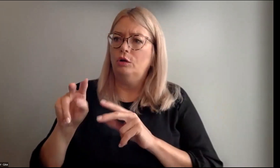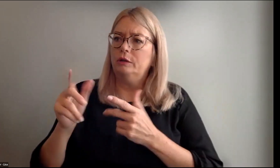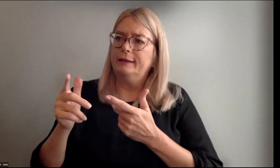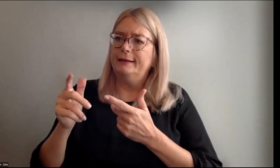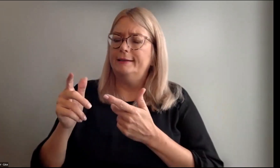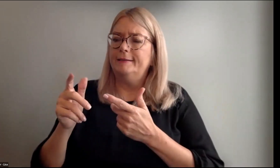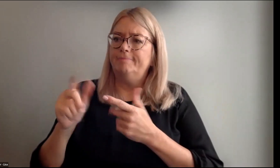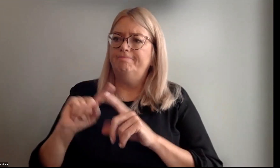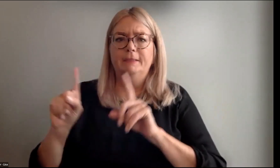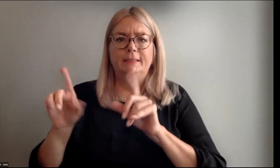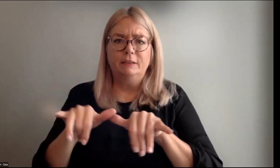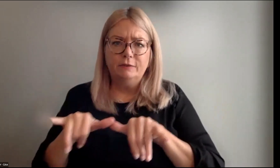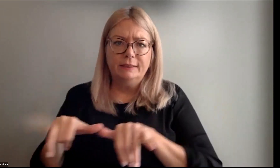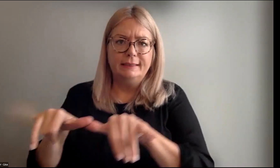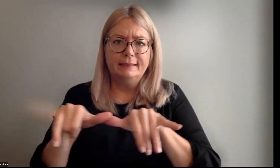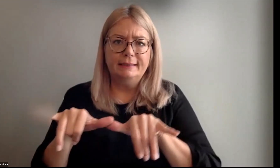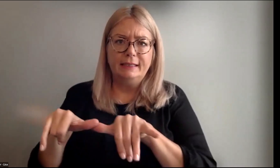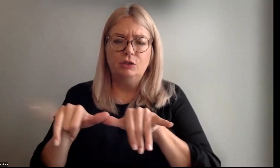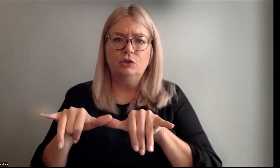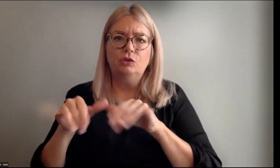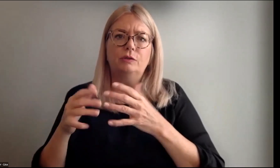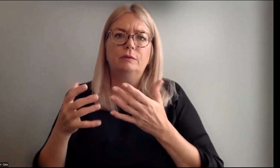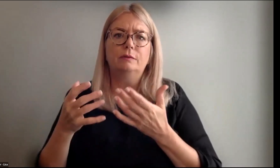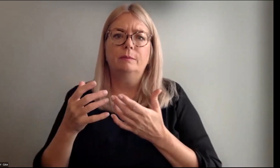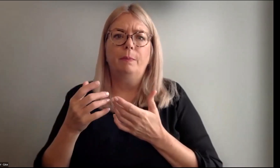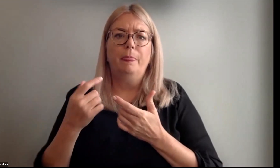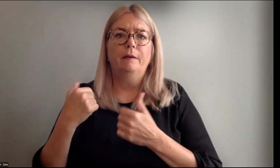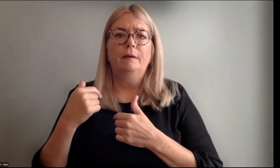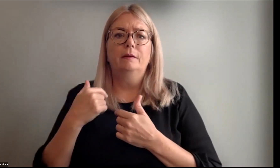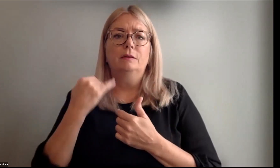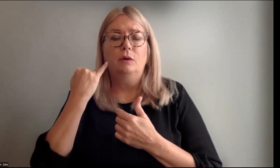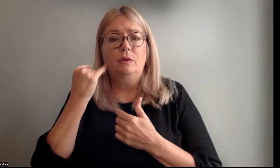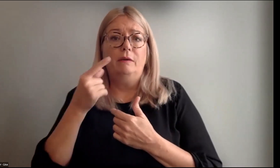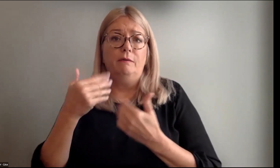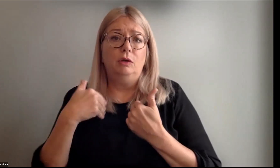interested to hear if you have thoughts on how that would play out. We'd love to hear it.